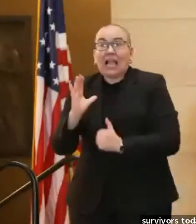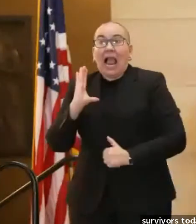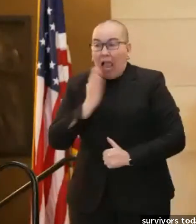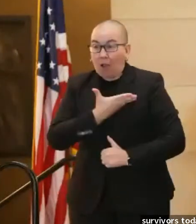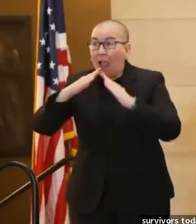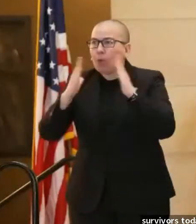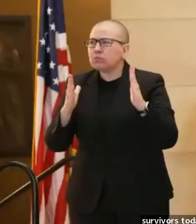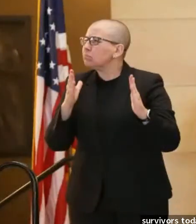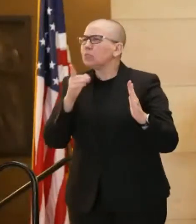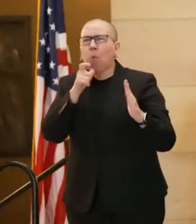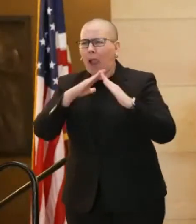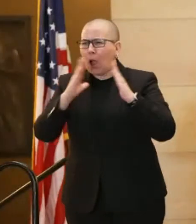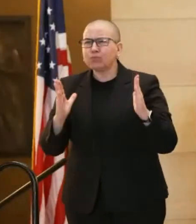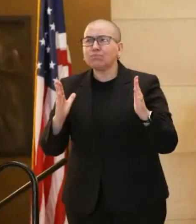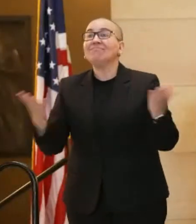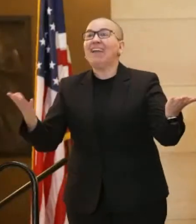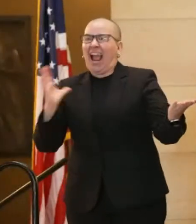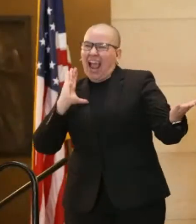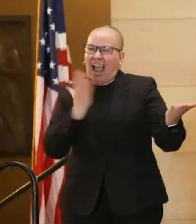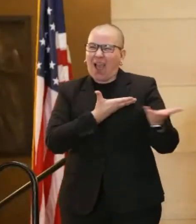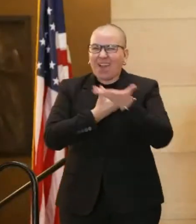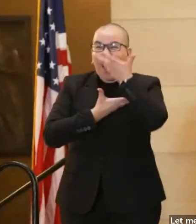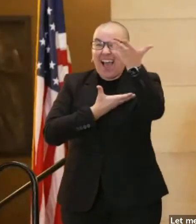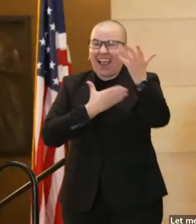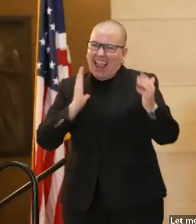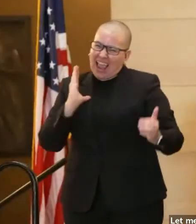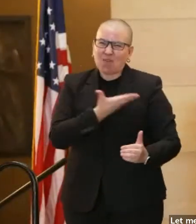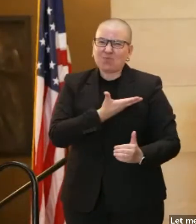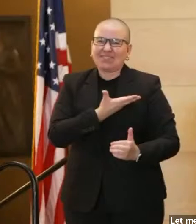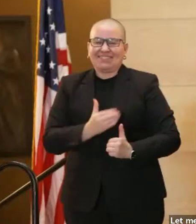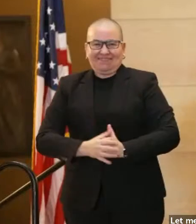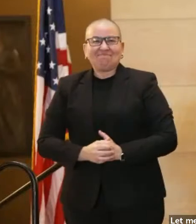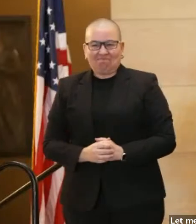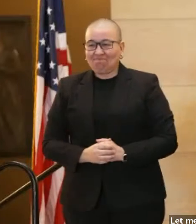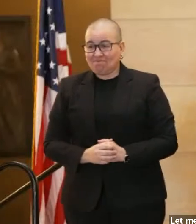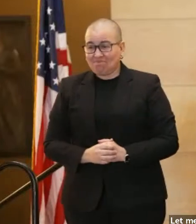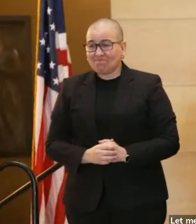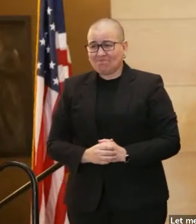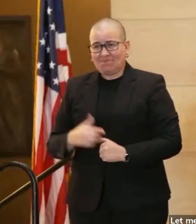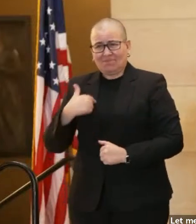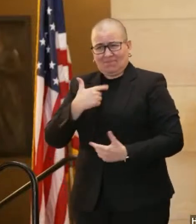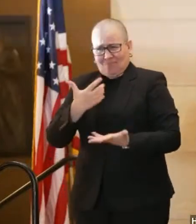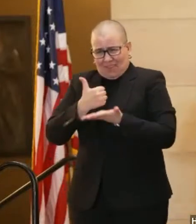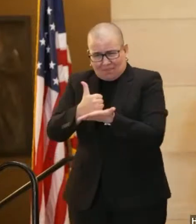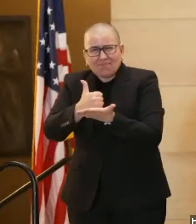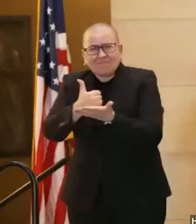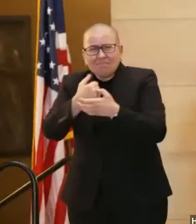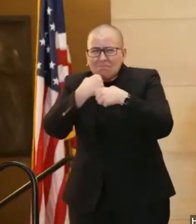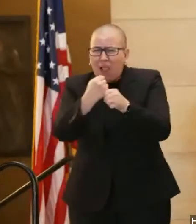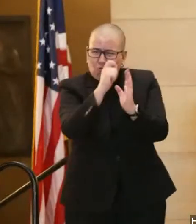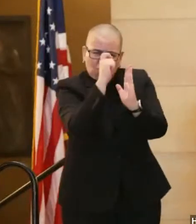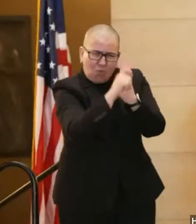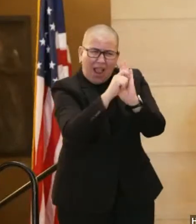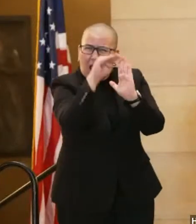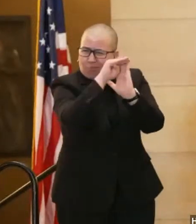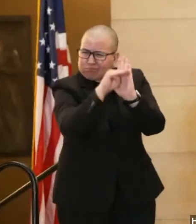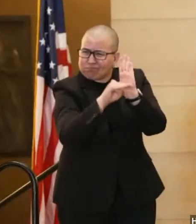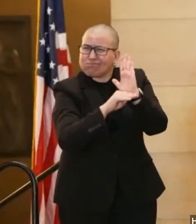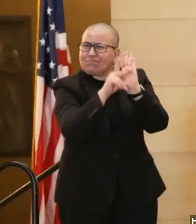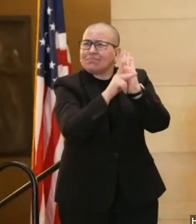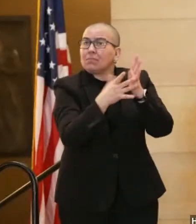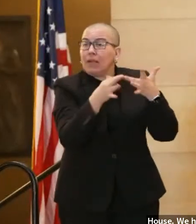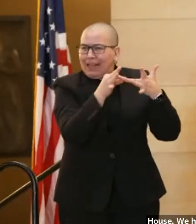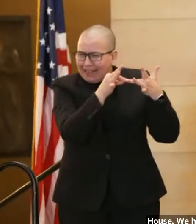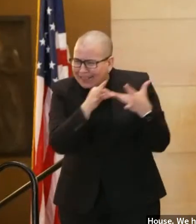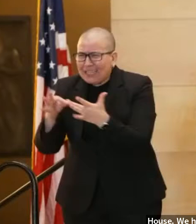this? Our house. We help make the policies. We help drive legislation. We help